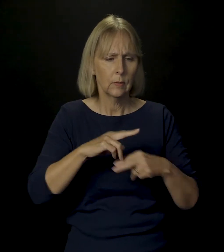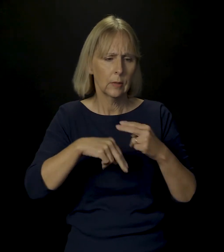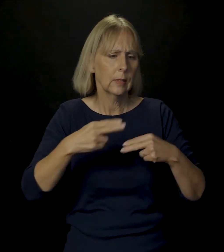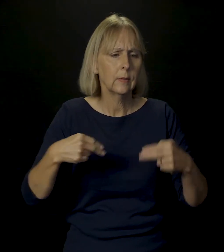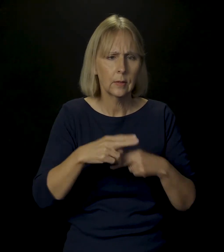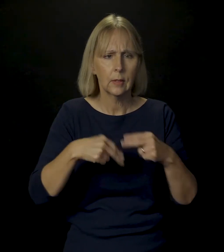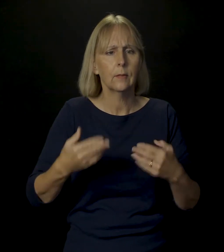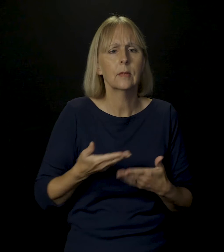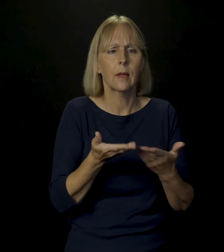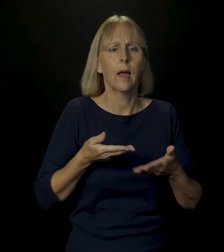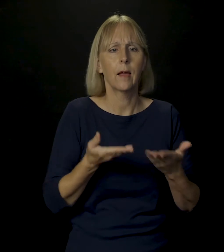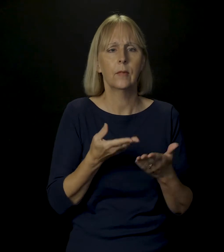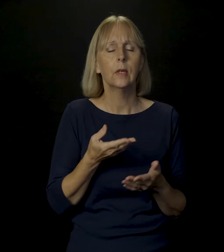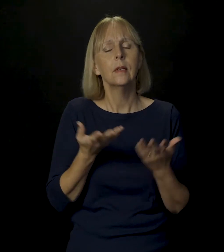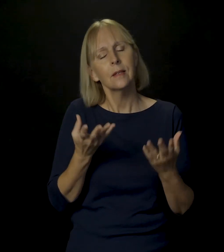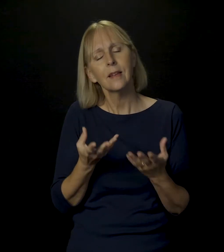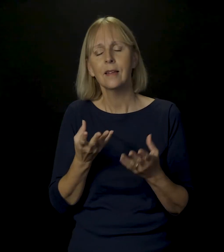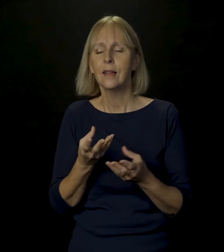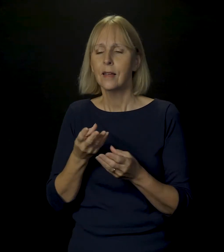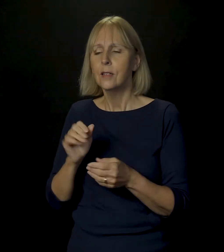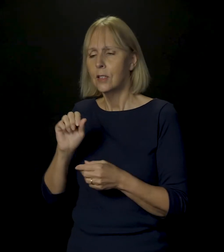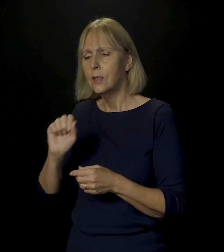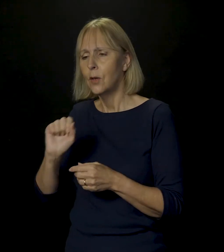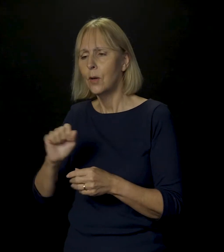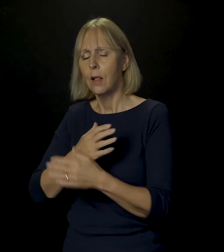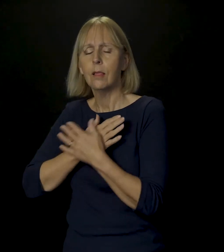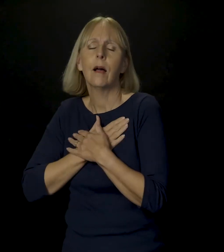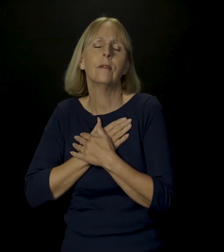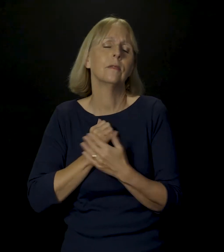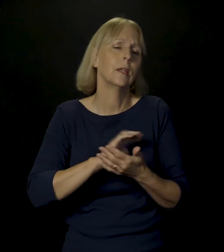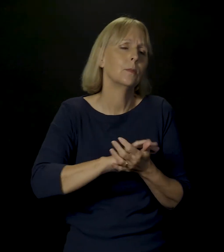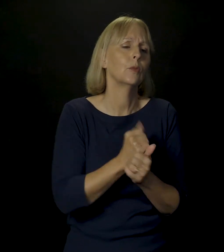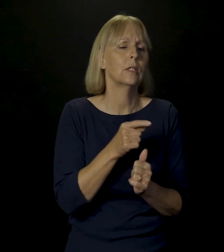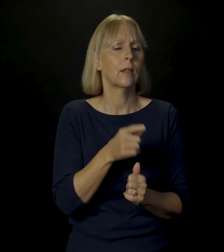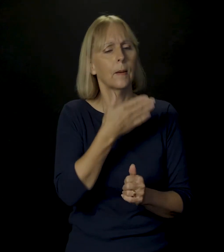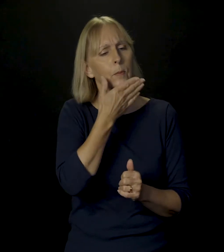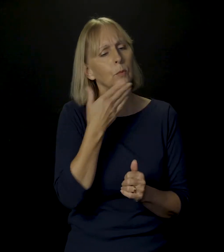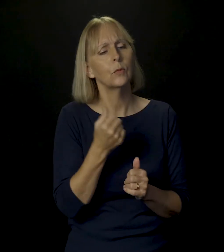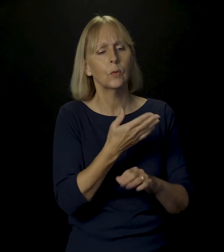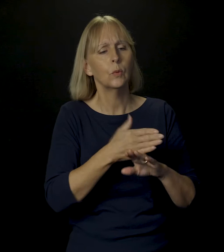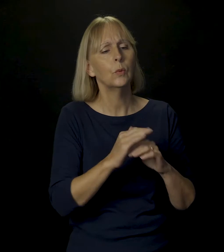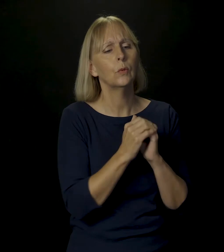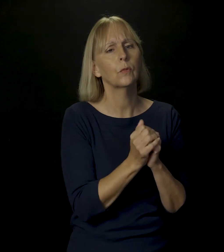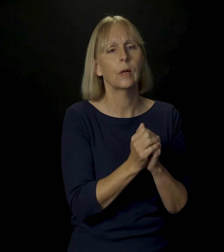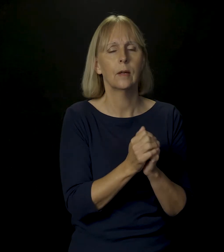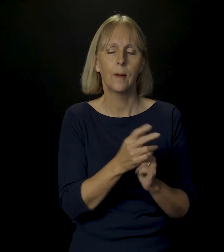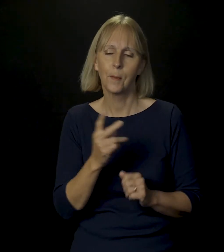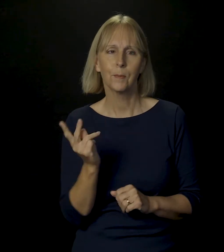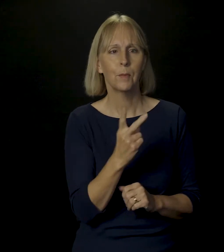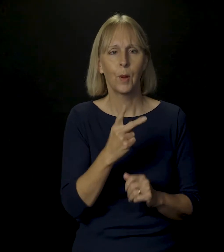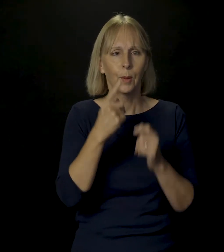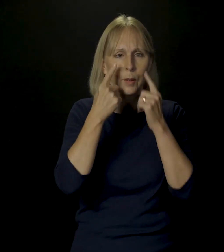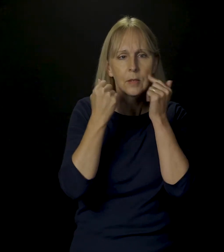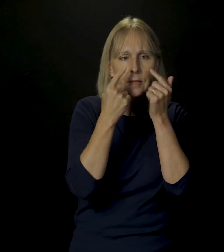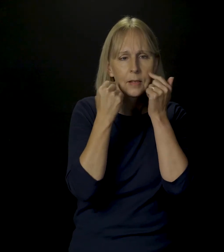Small to some But for her It was a reflection Of her love And appreciation For this beautiful Friend of hers The tears in their Eyes